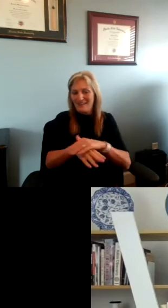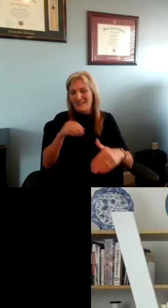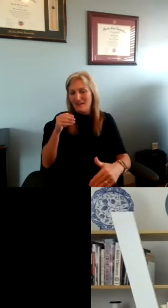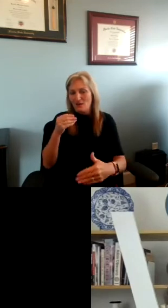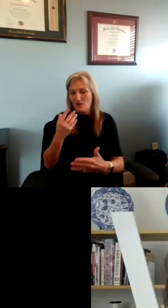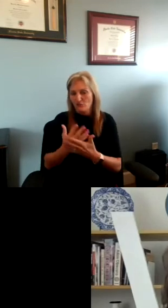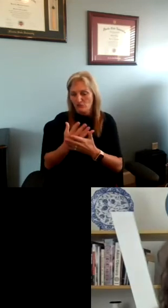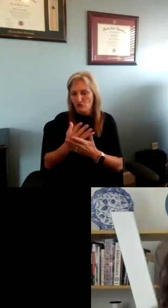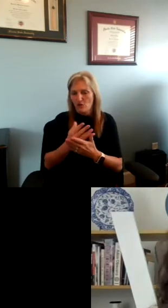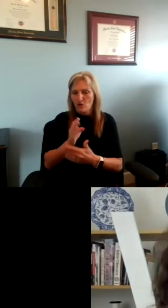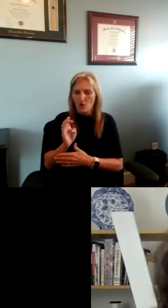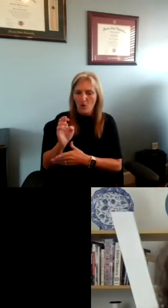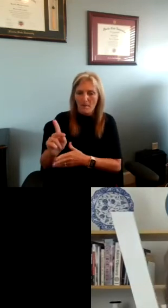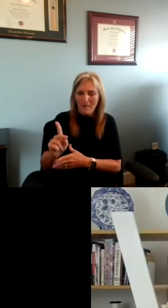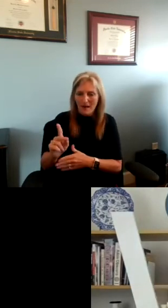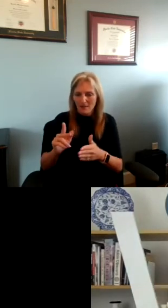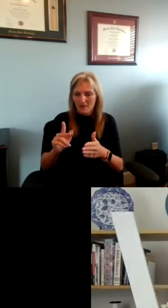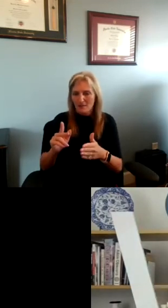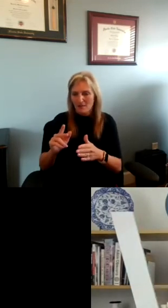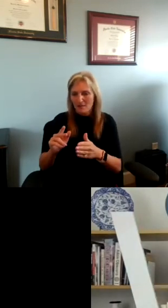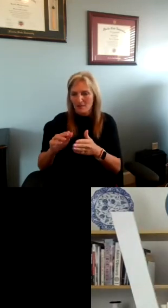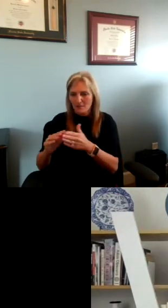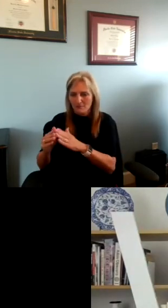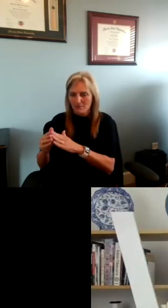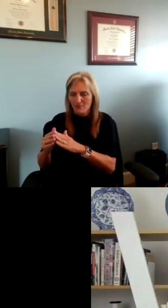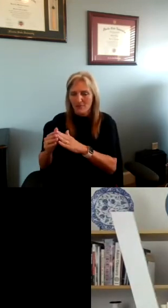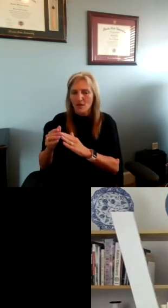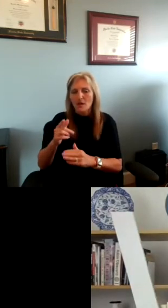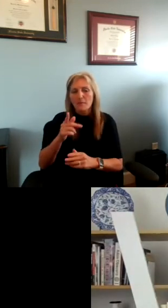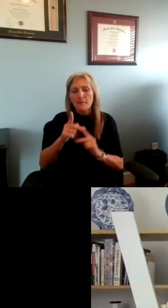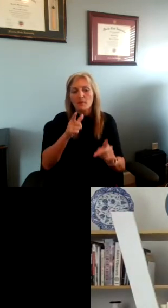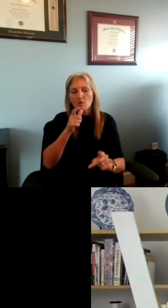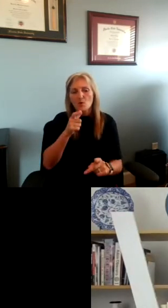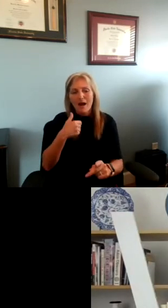have the higher levels of education as potential leaders,